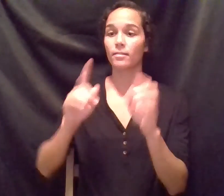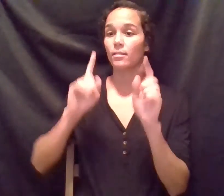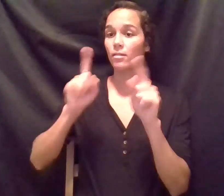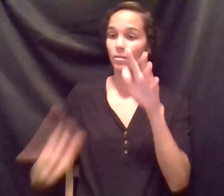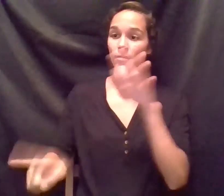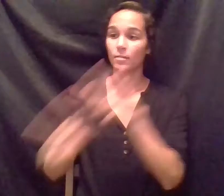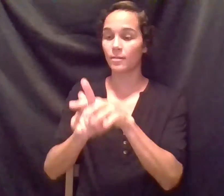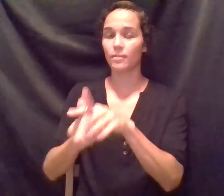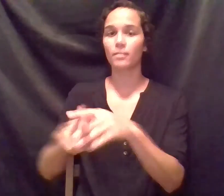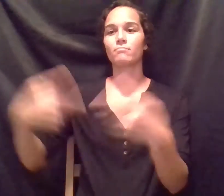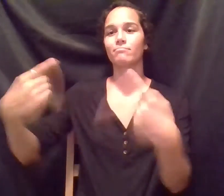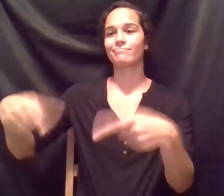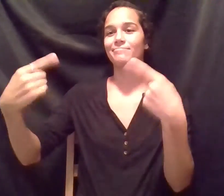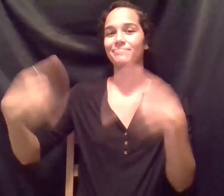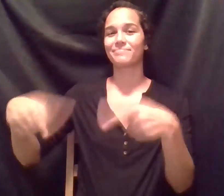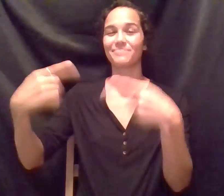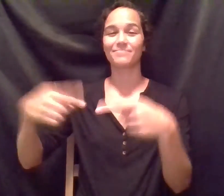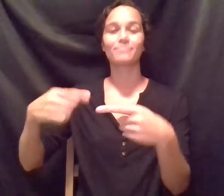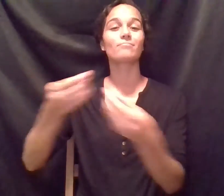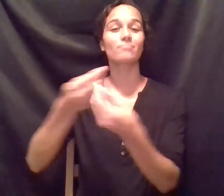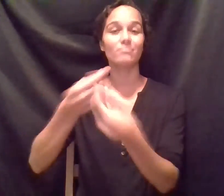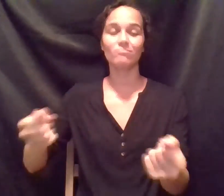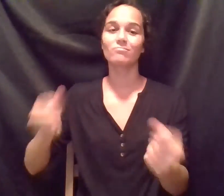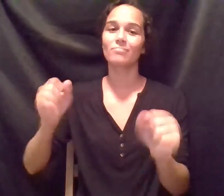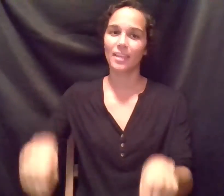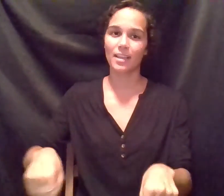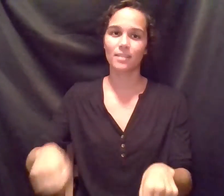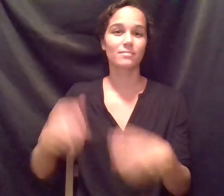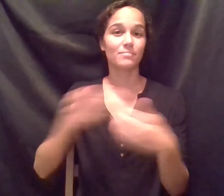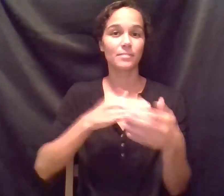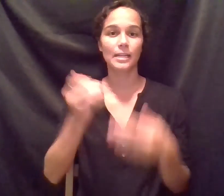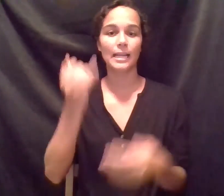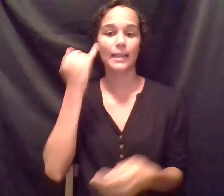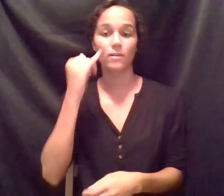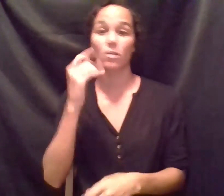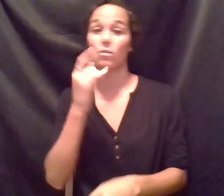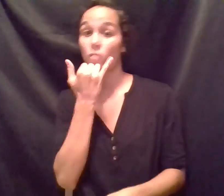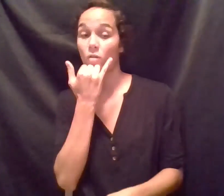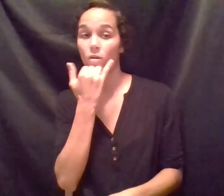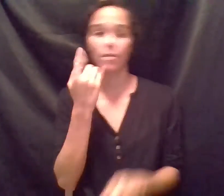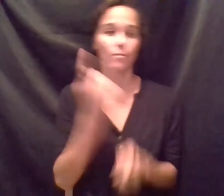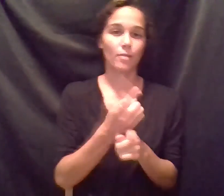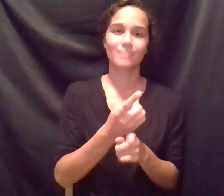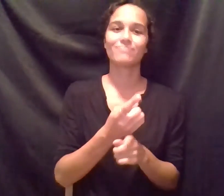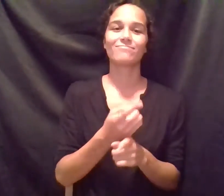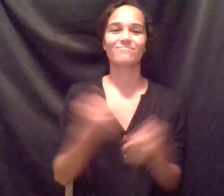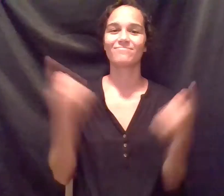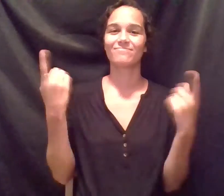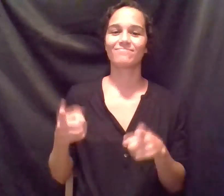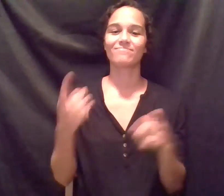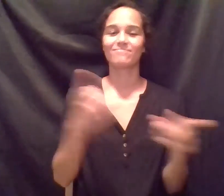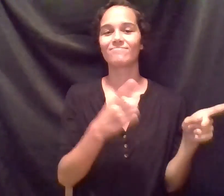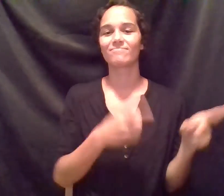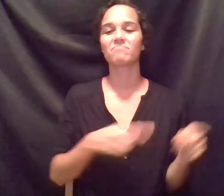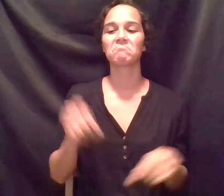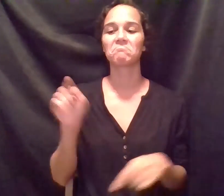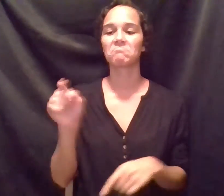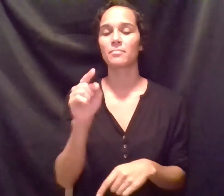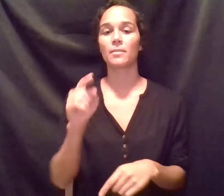even if they're wrong. That's just a reality of life. And it happens. It's happened to me. It's happened to a number of my friends.